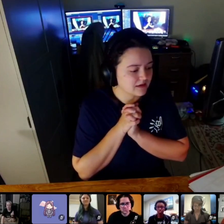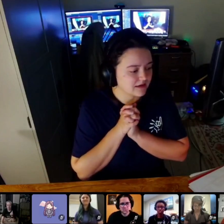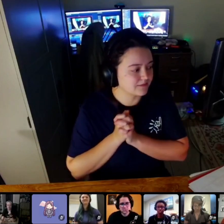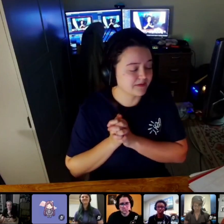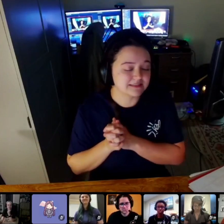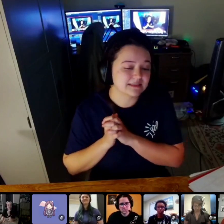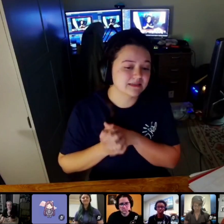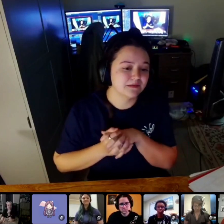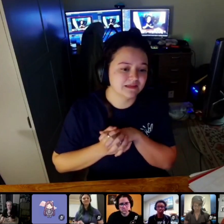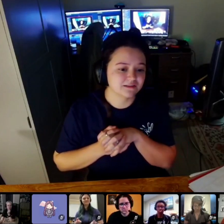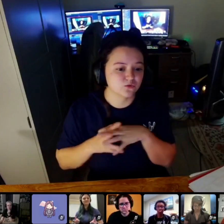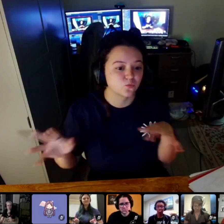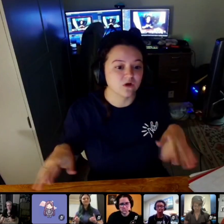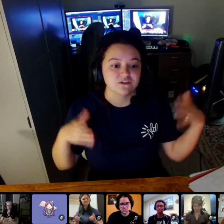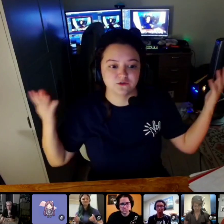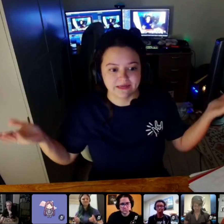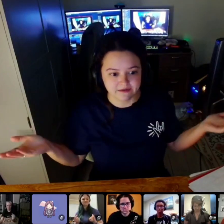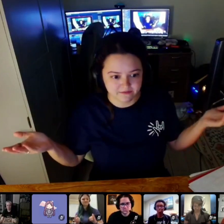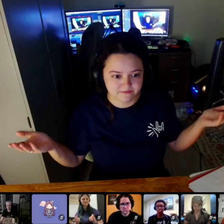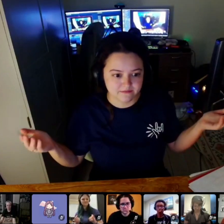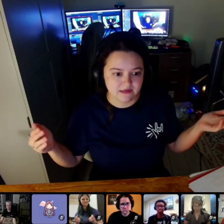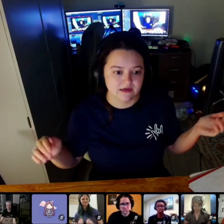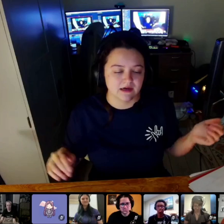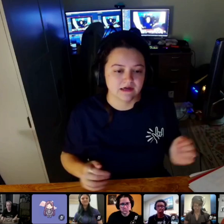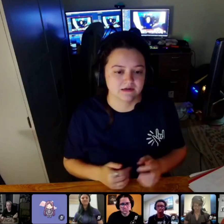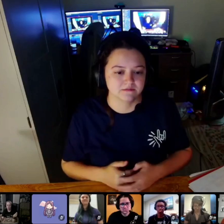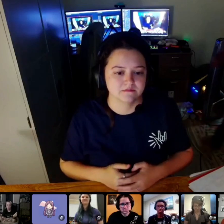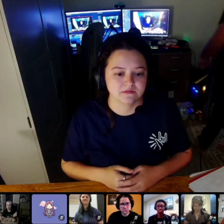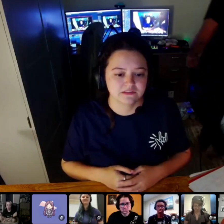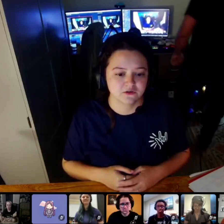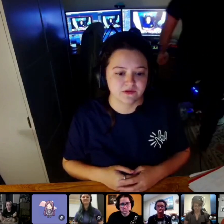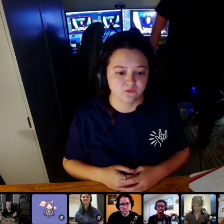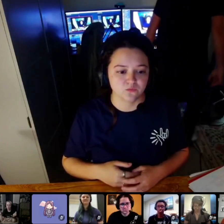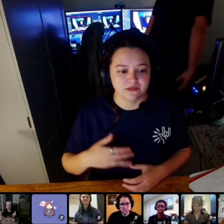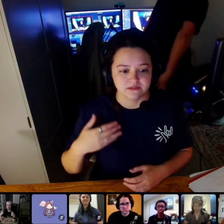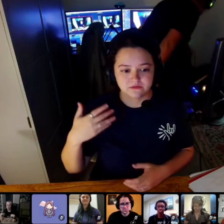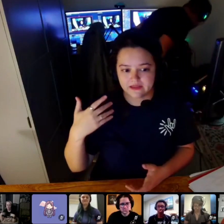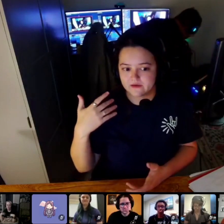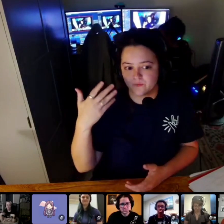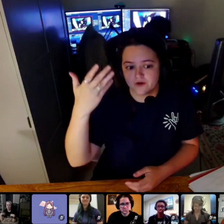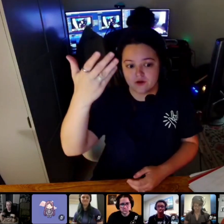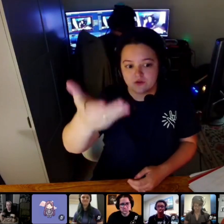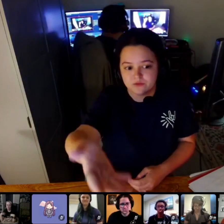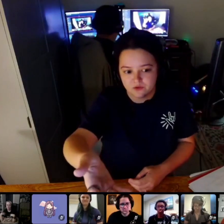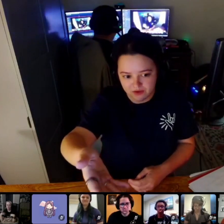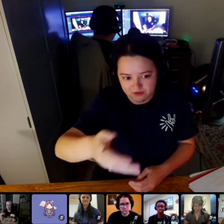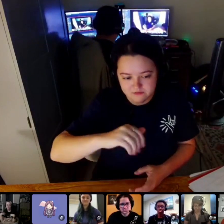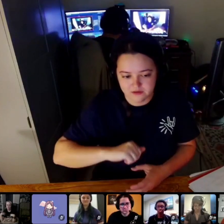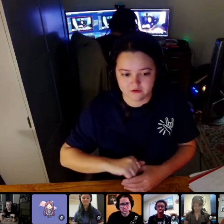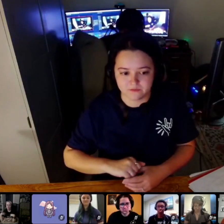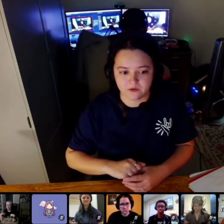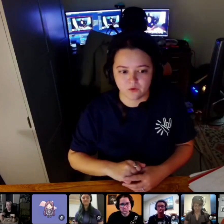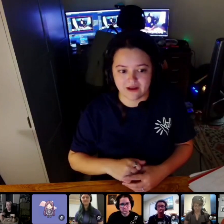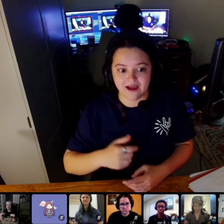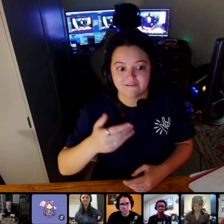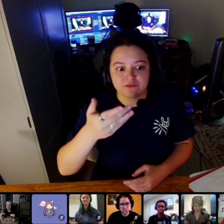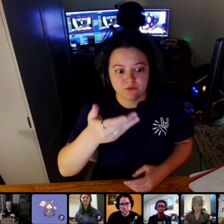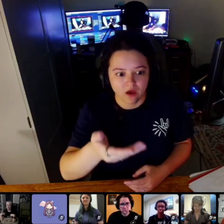It basically means what doing. This could be like, what are you doing? It could be, what have you